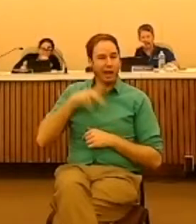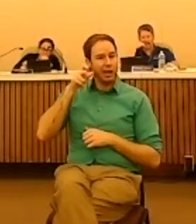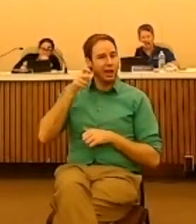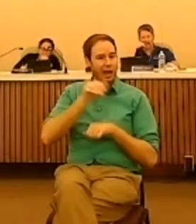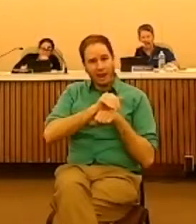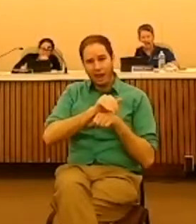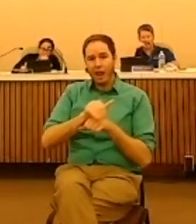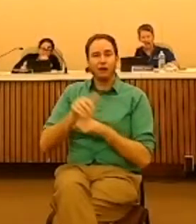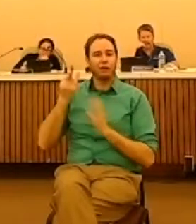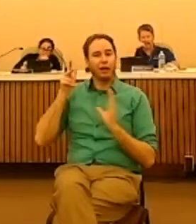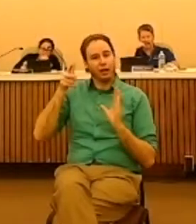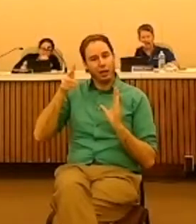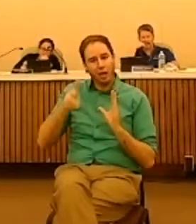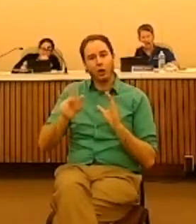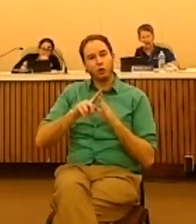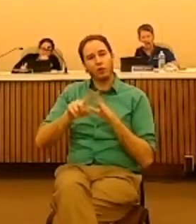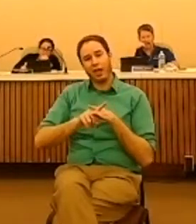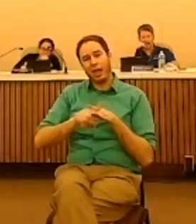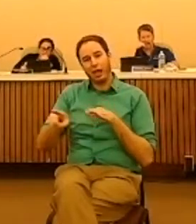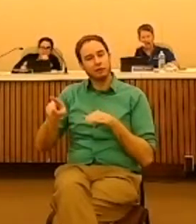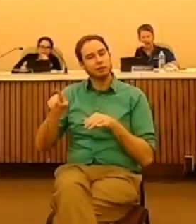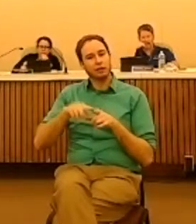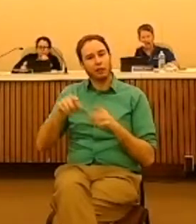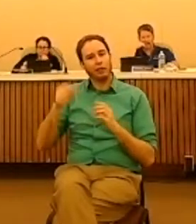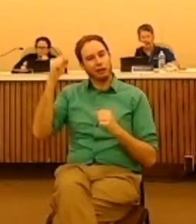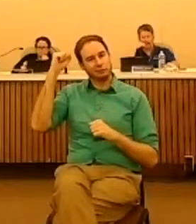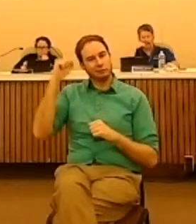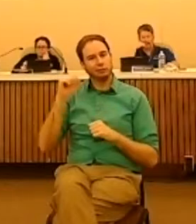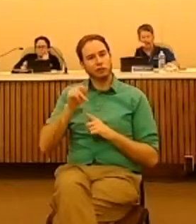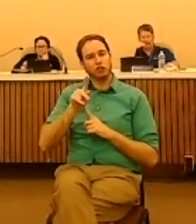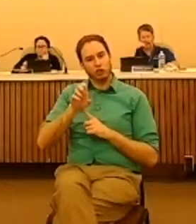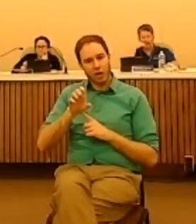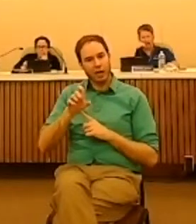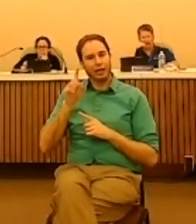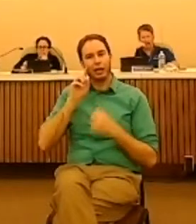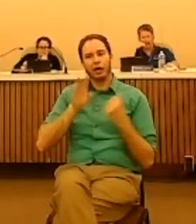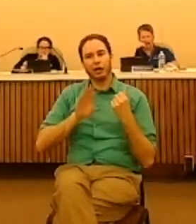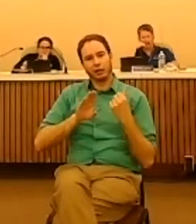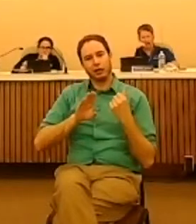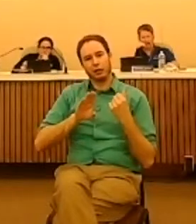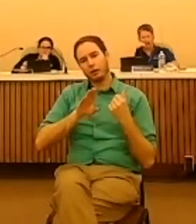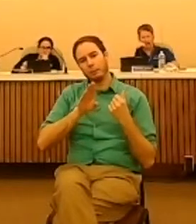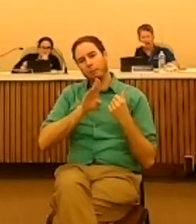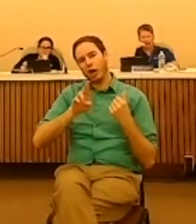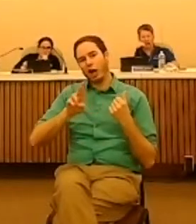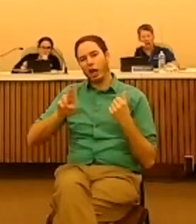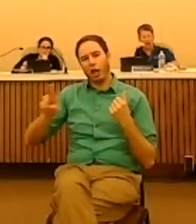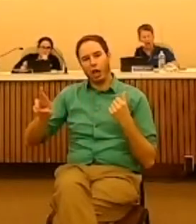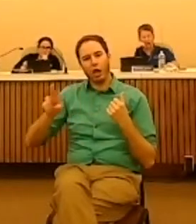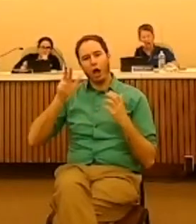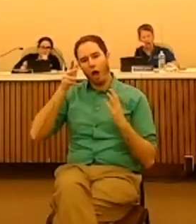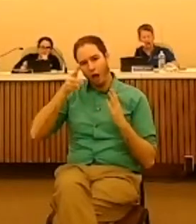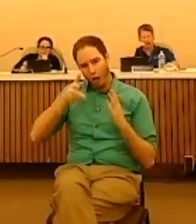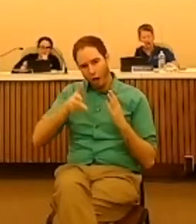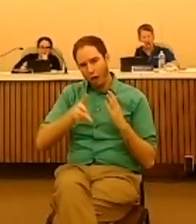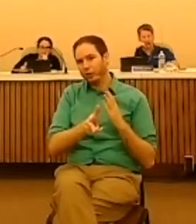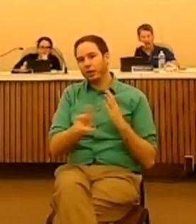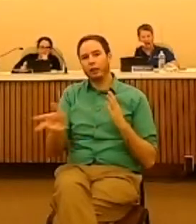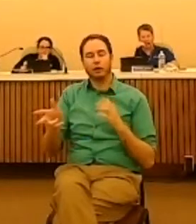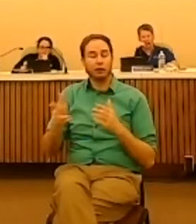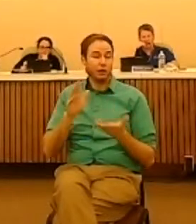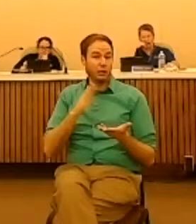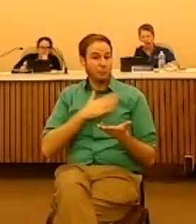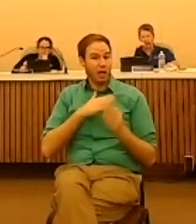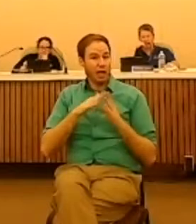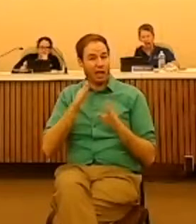come down the hill, down to the exit here, and they put on the Jake brake, and you hear brrrr all the way down the hill. Again, my